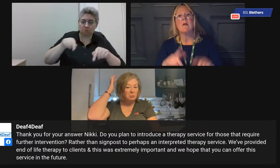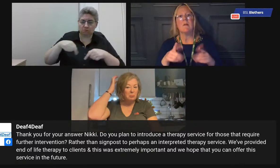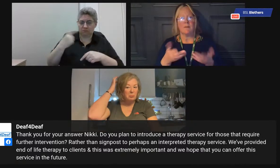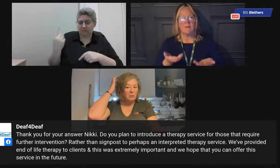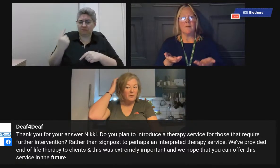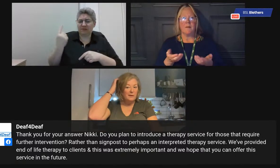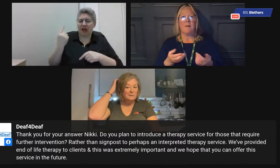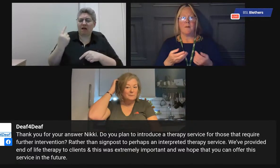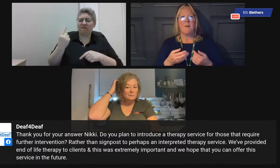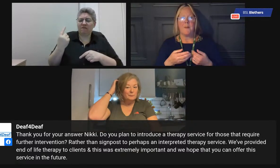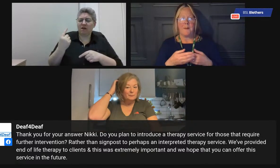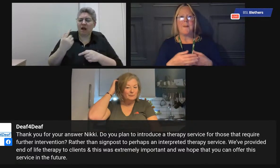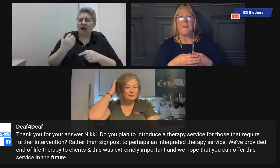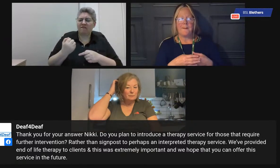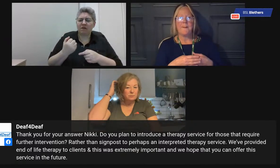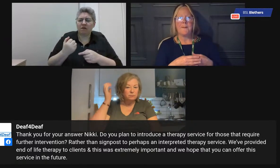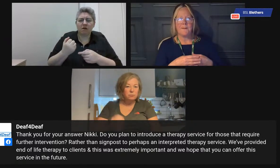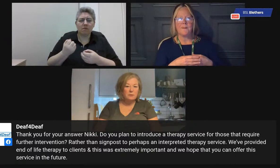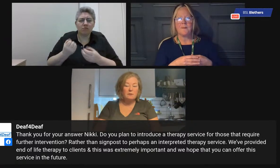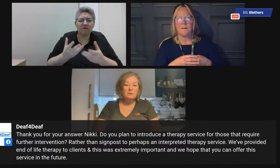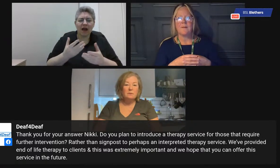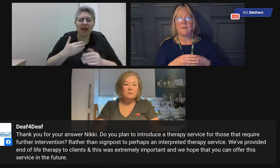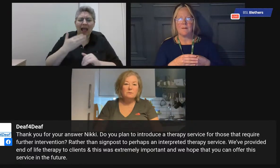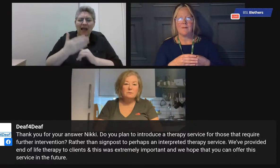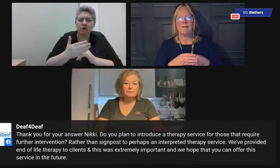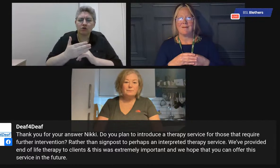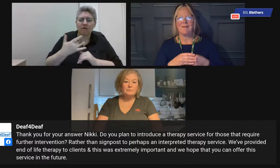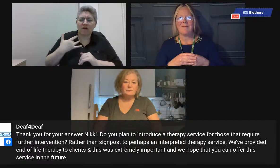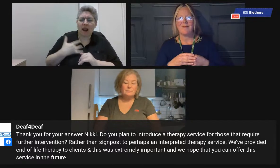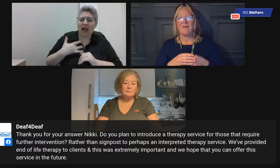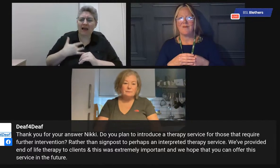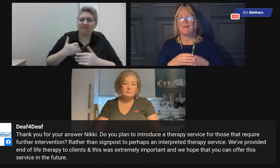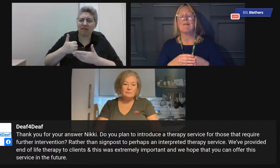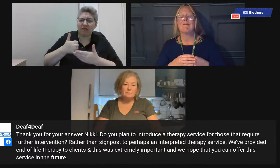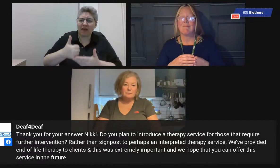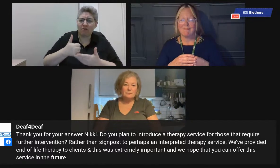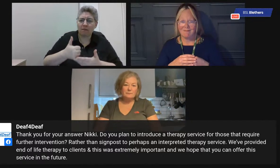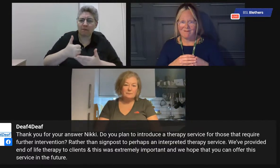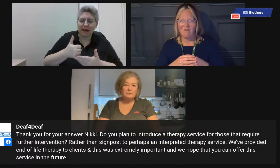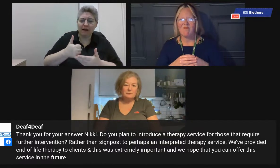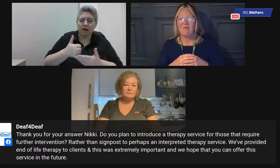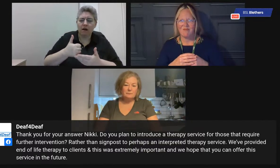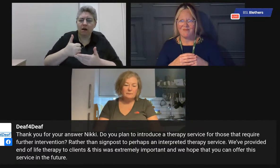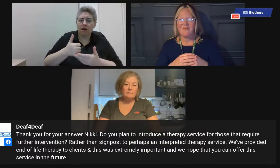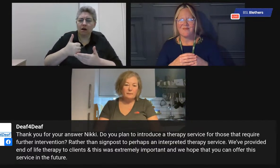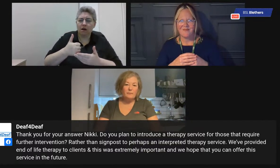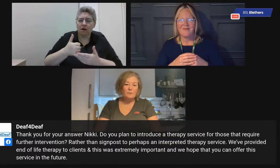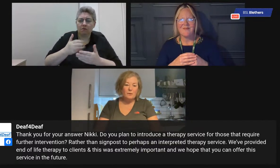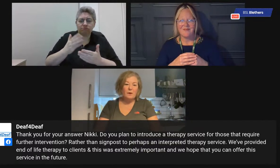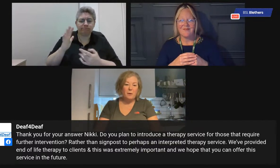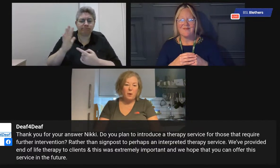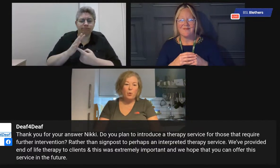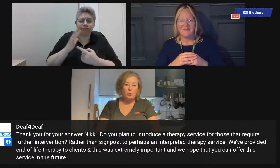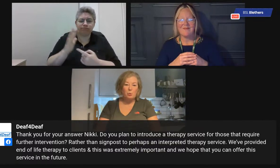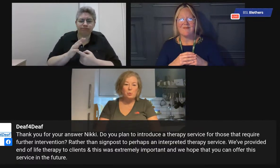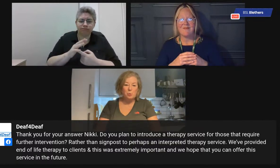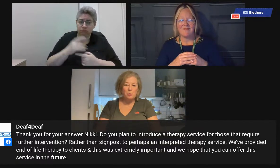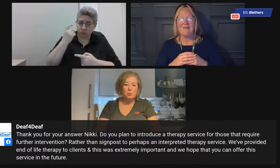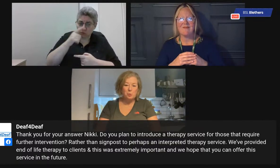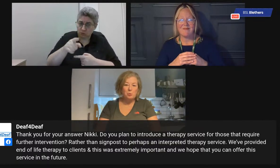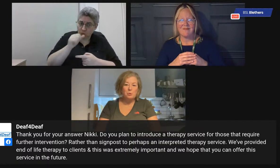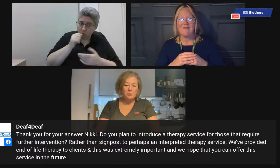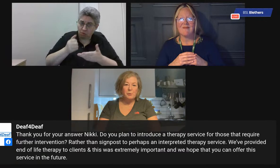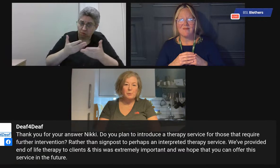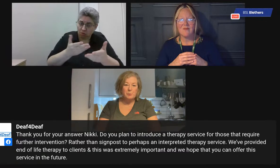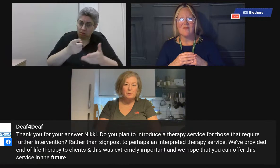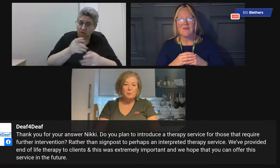an interpreted therapy service? We provide end-of-life therapy to clients, and this was extremely important, and we